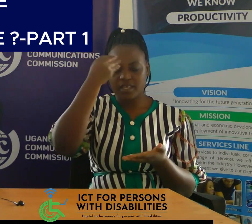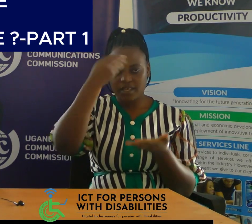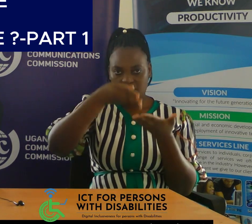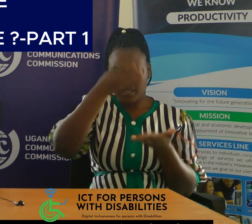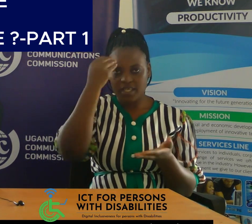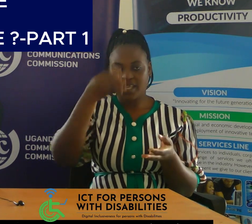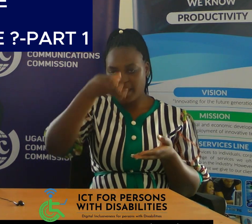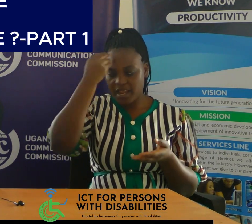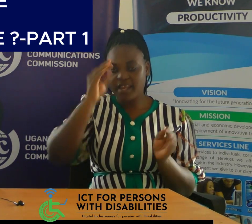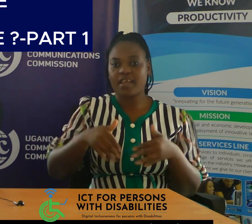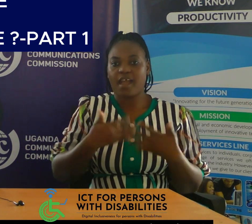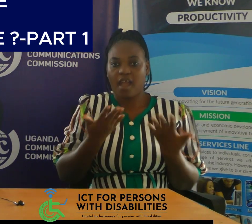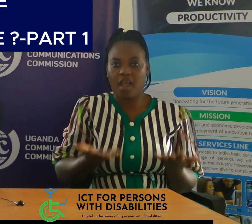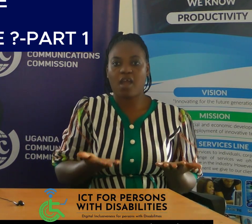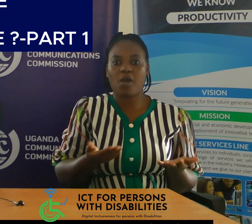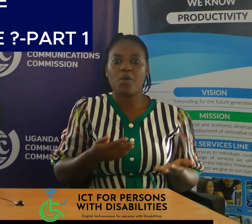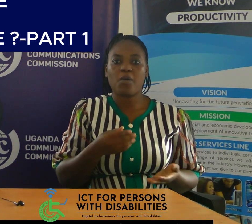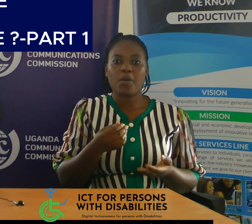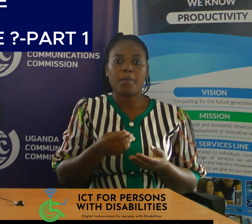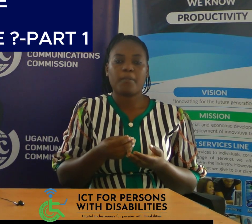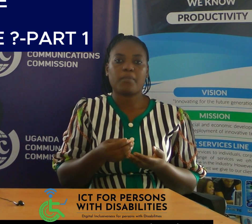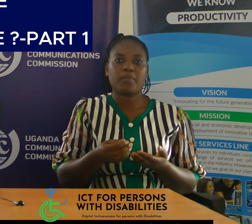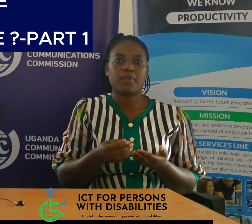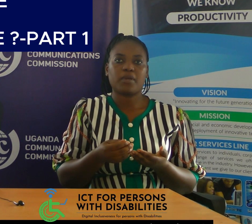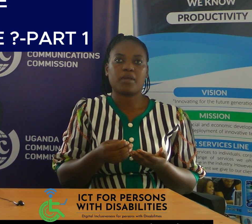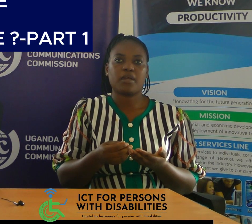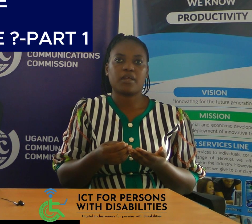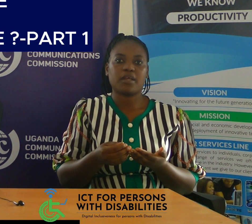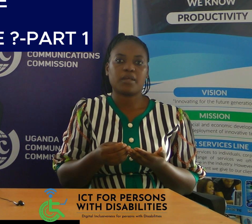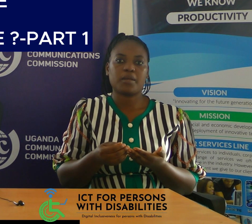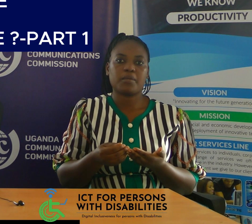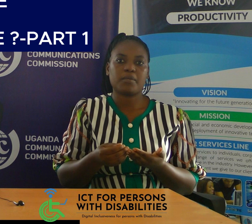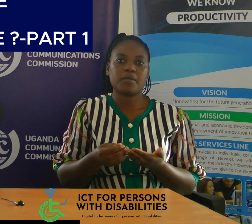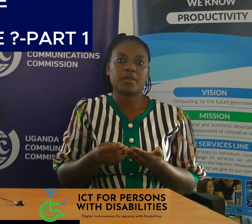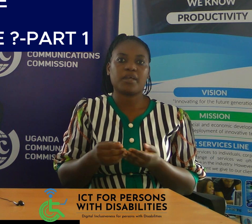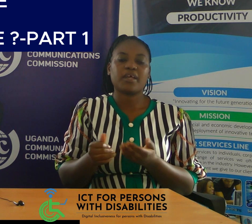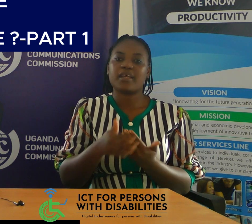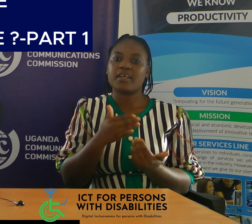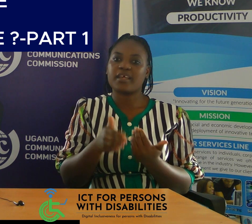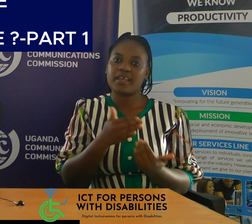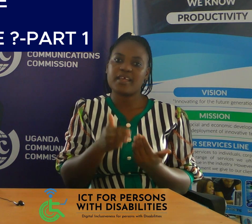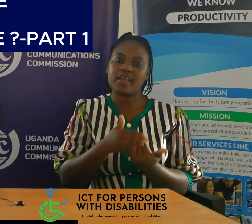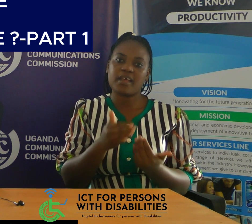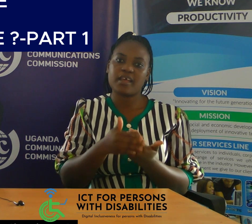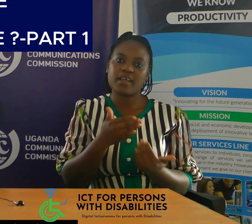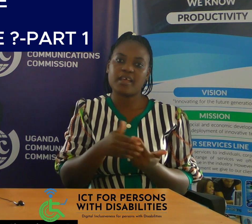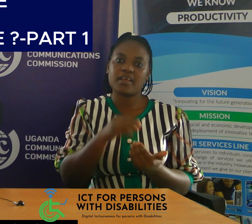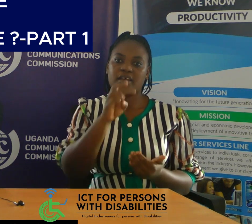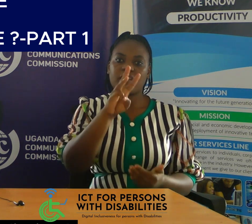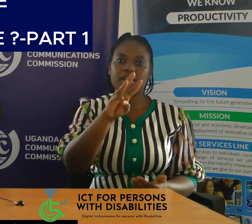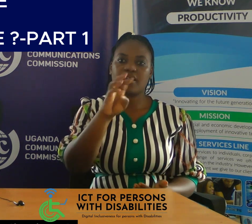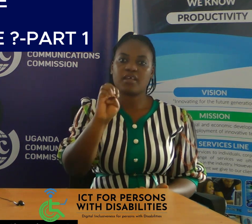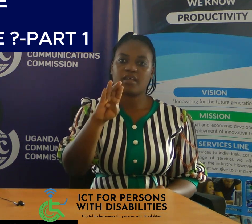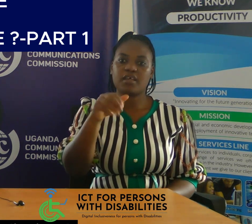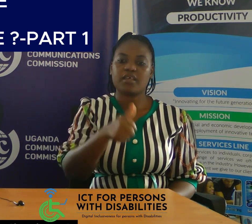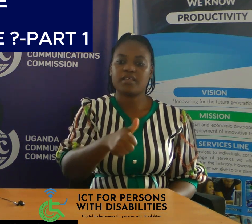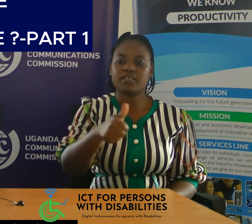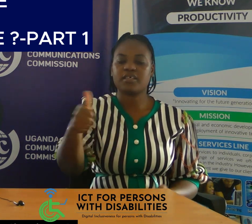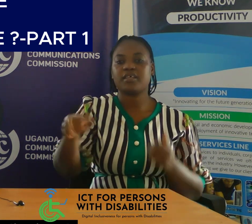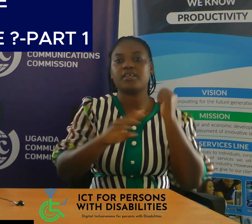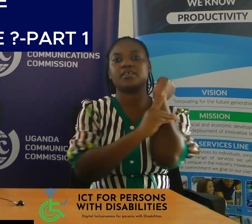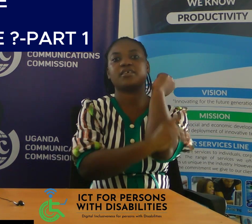learn on how to manage and maintain websites. Remember, every